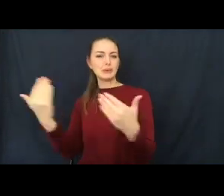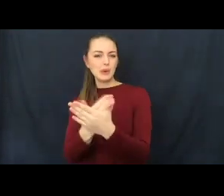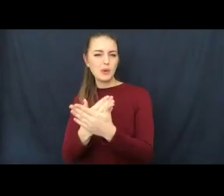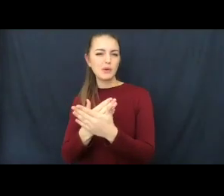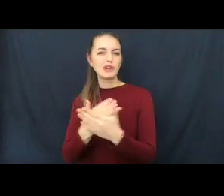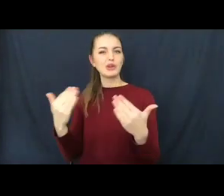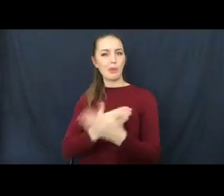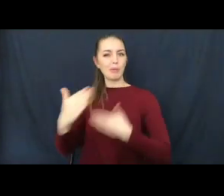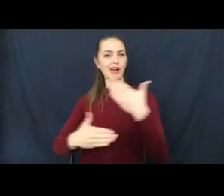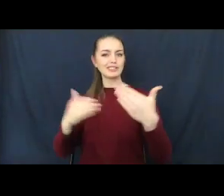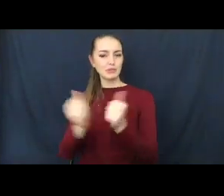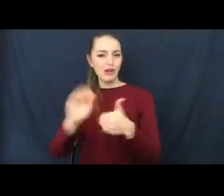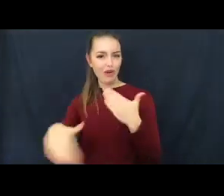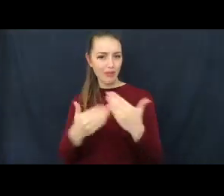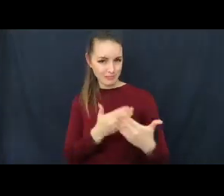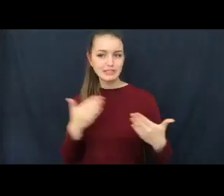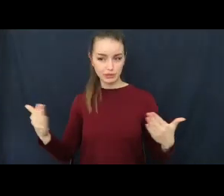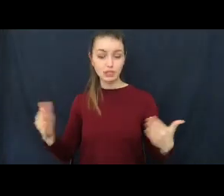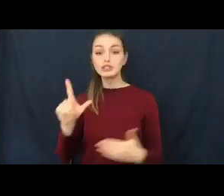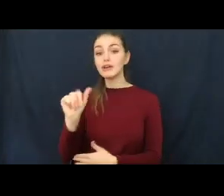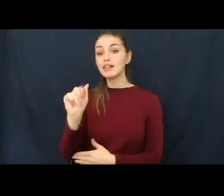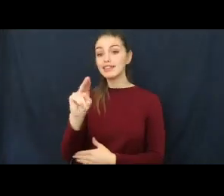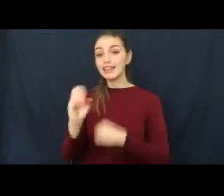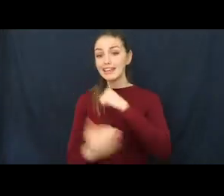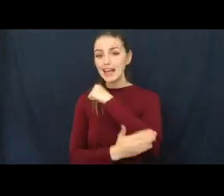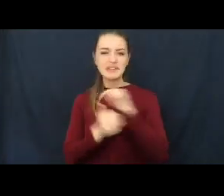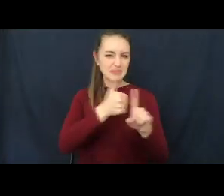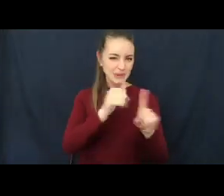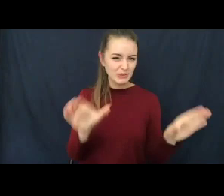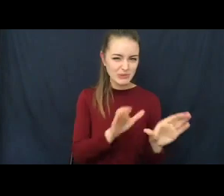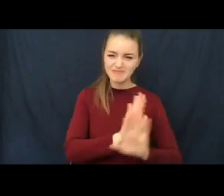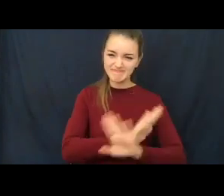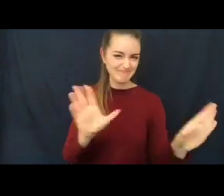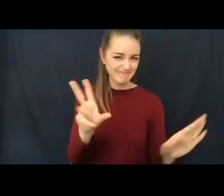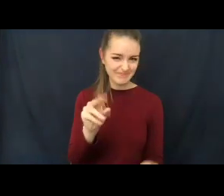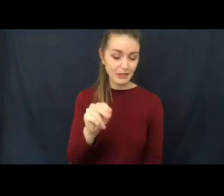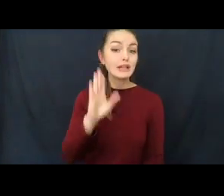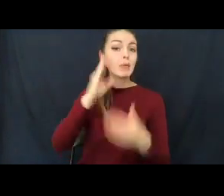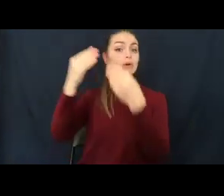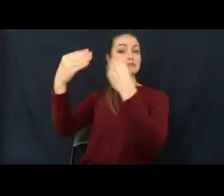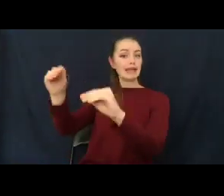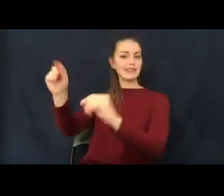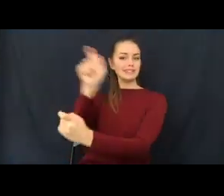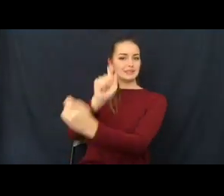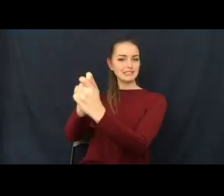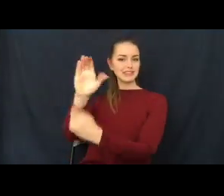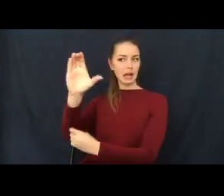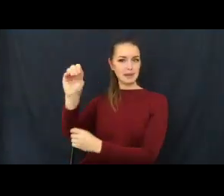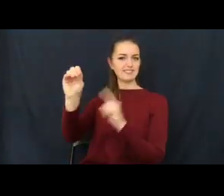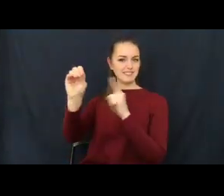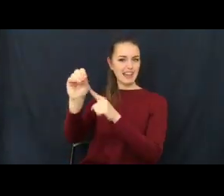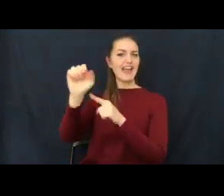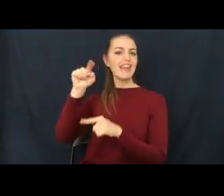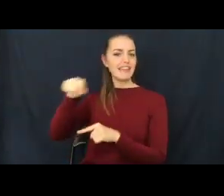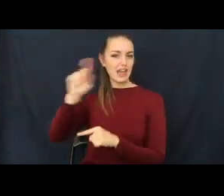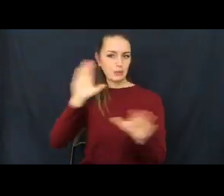the material. So Lane County doesn't in fact do that themselves. They sell it to a company that's going to do that. But what you'll